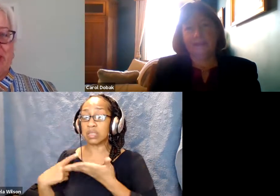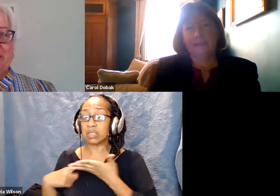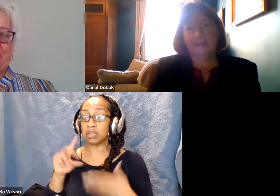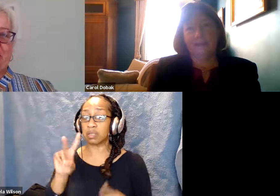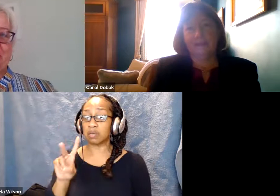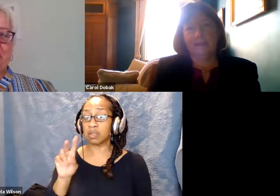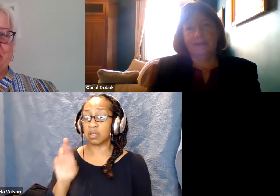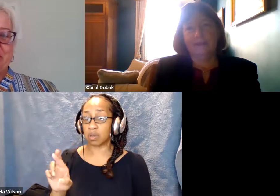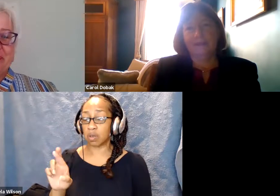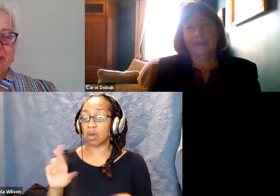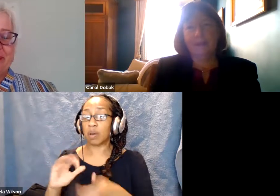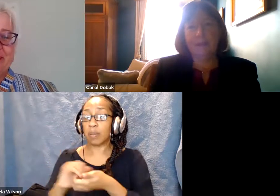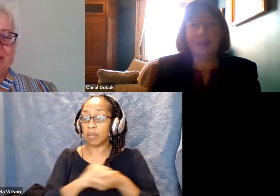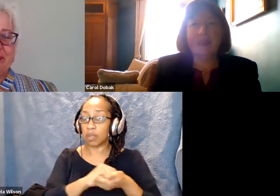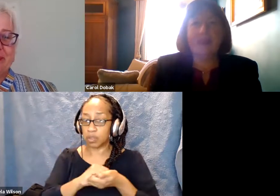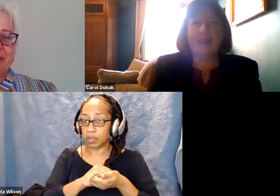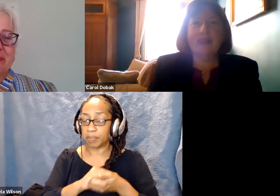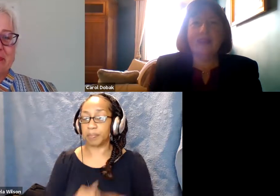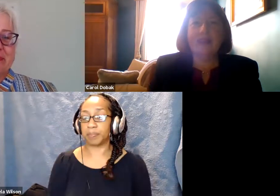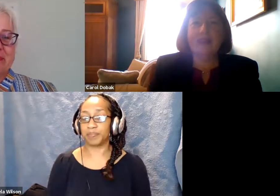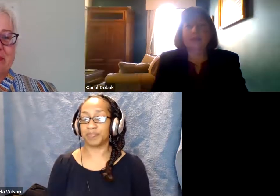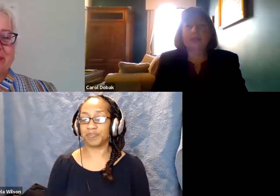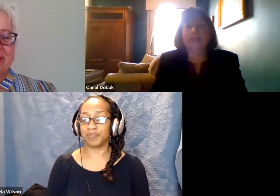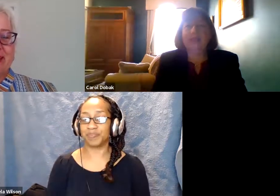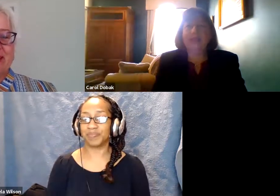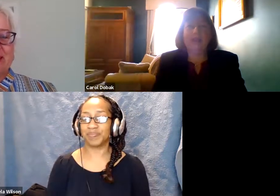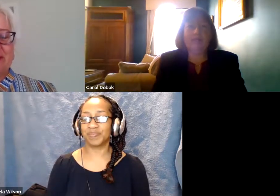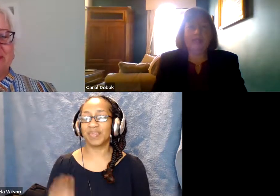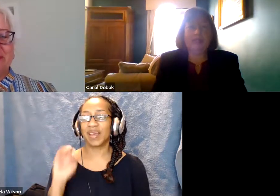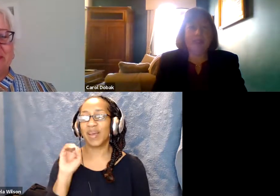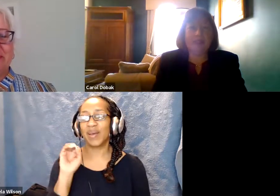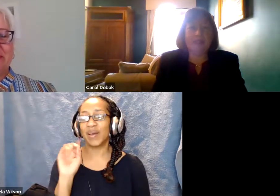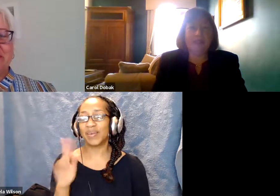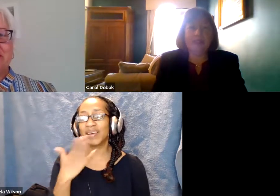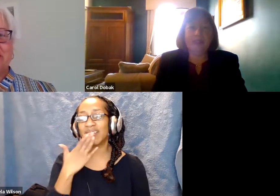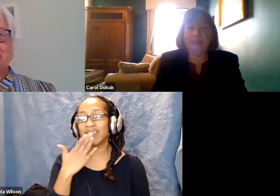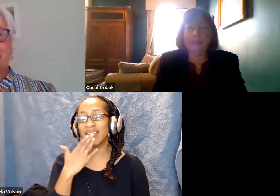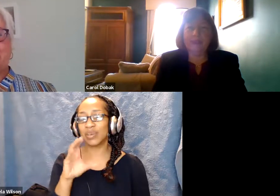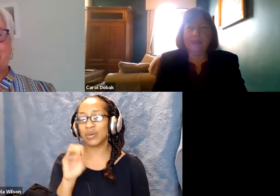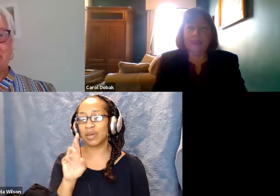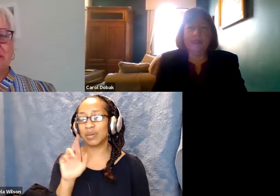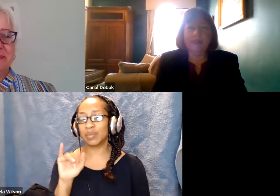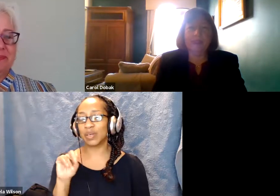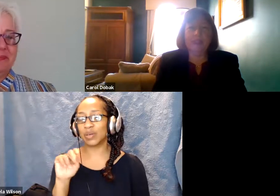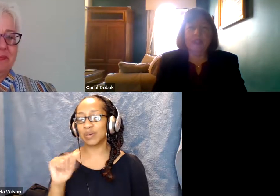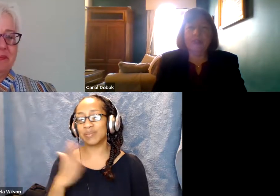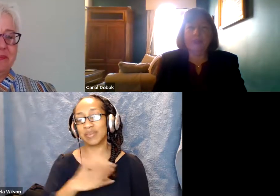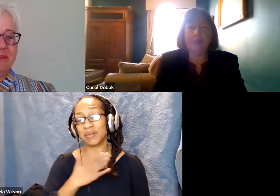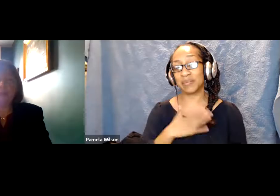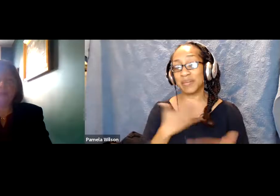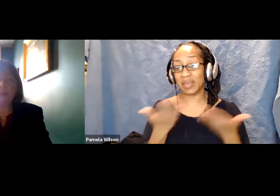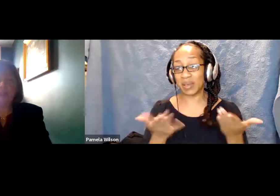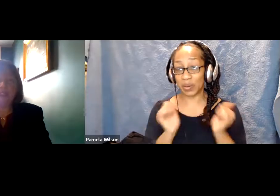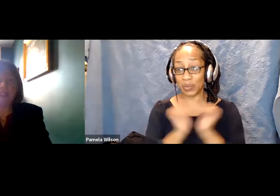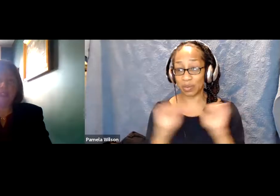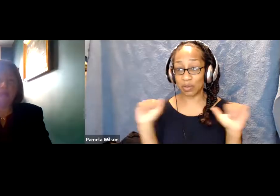Rehabilitation Partnership. Okay. Thank you, Karina, and I'm very glad to be here with everyone to share with you